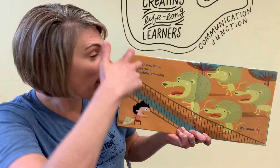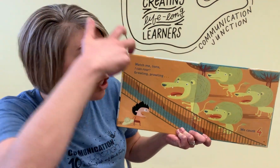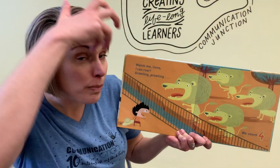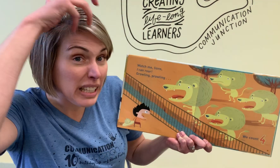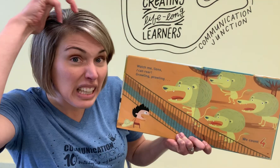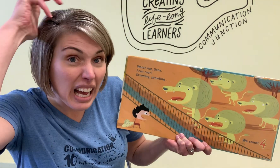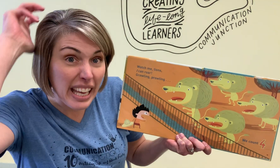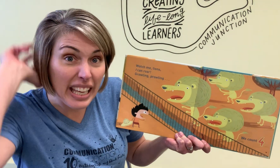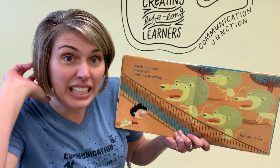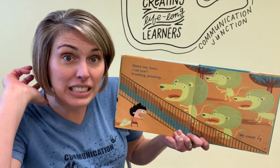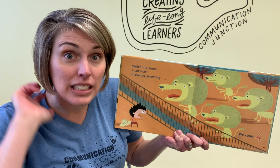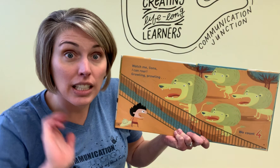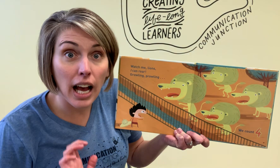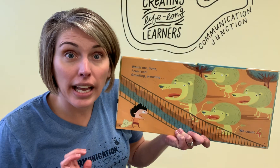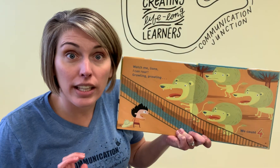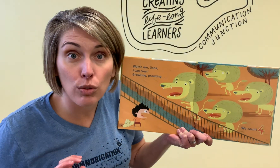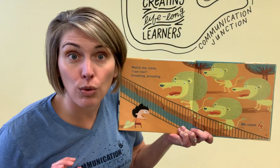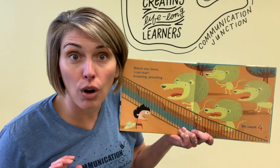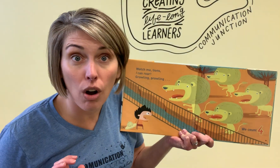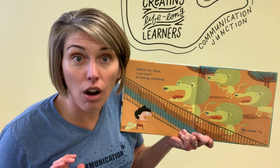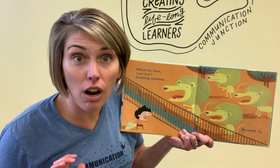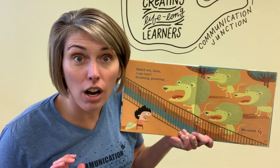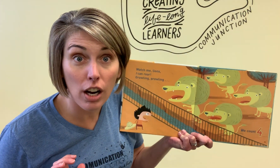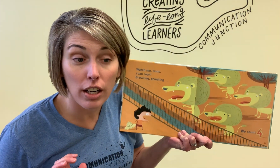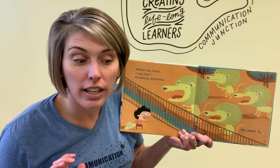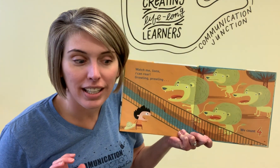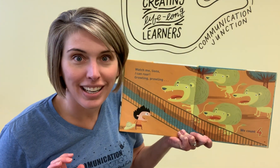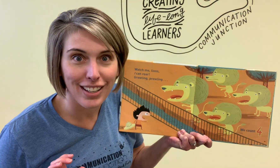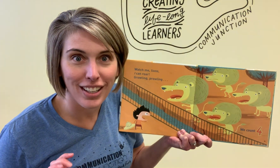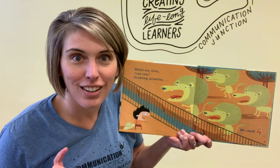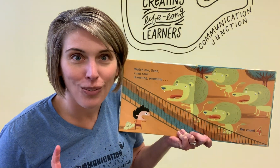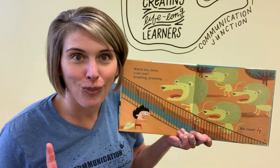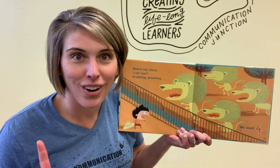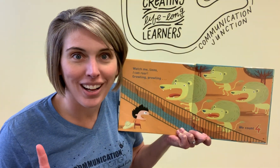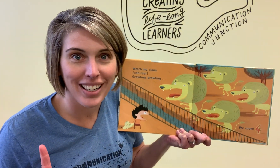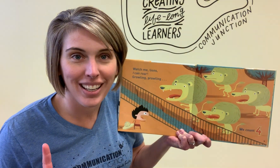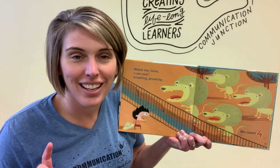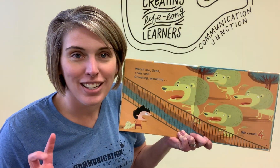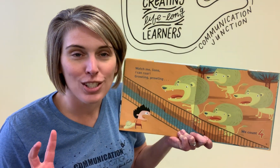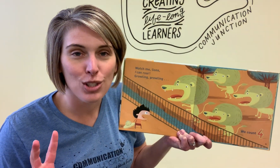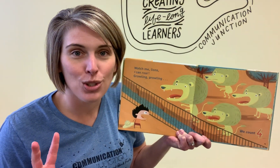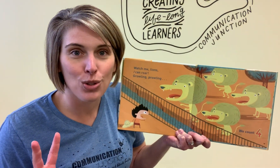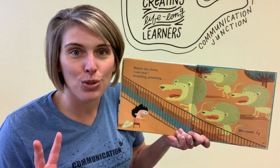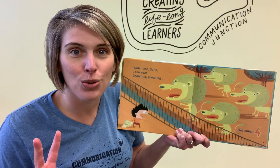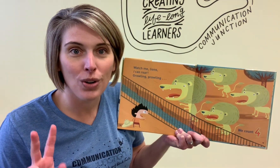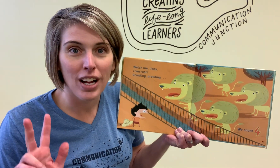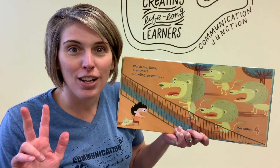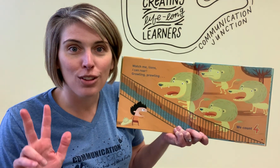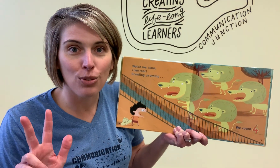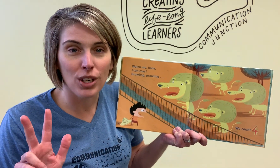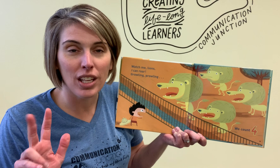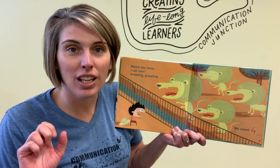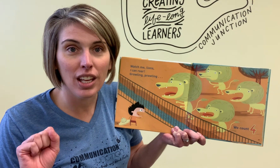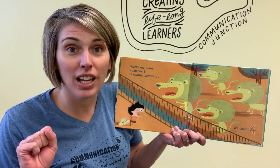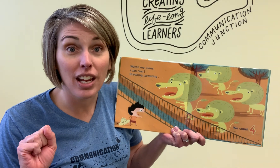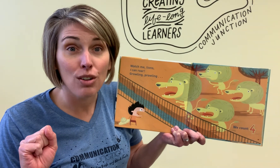Watch me, lions, I can roar. Can I hear it? 1, 2, 3,